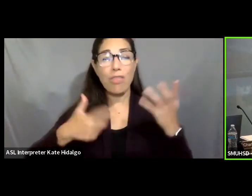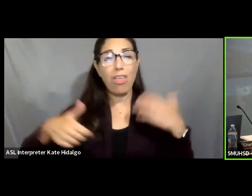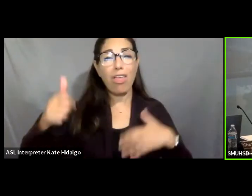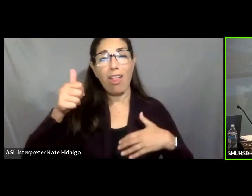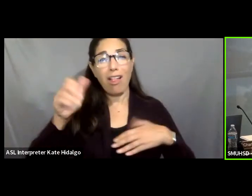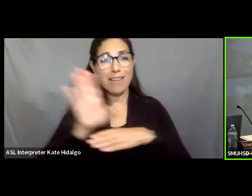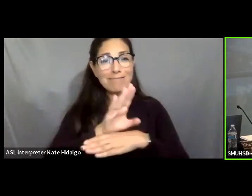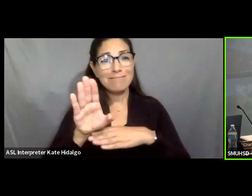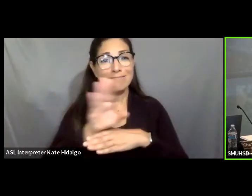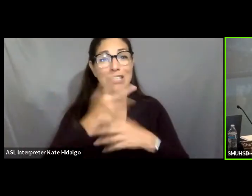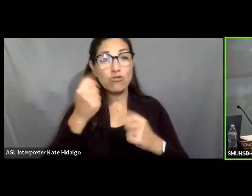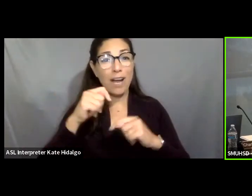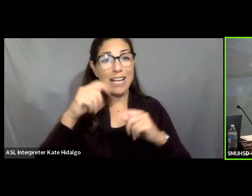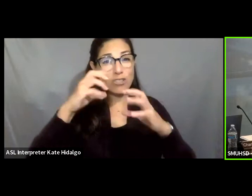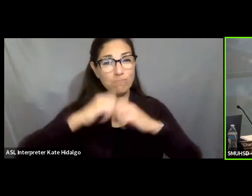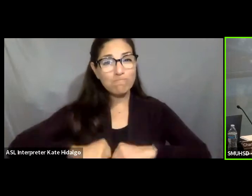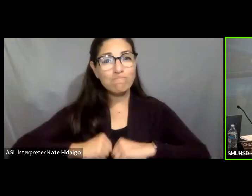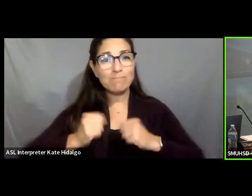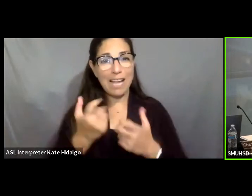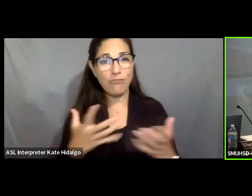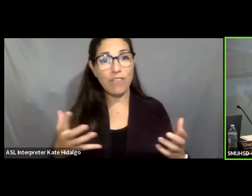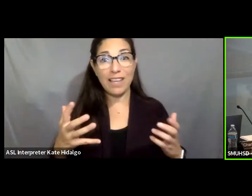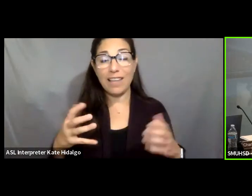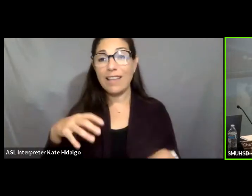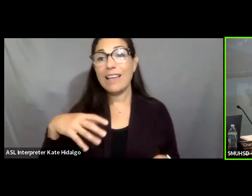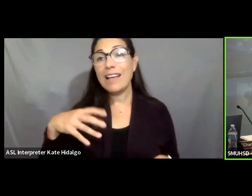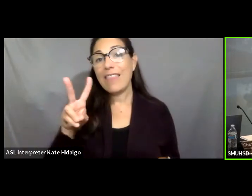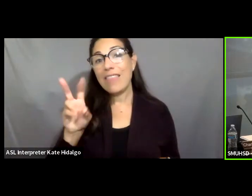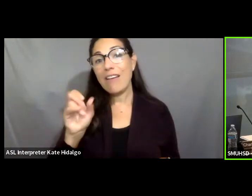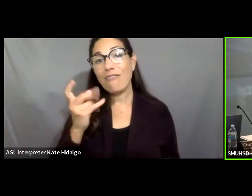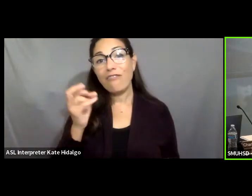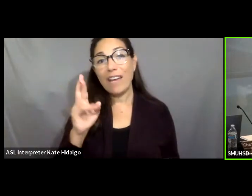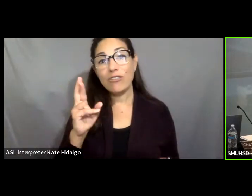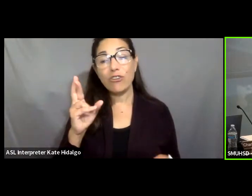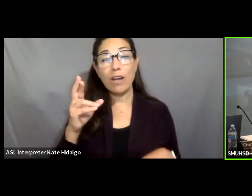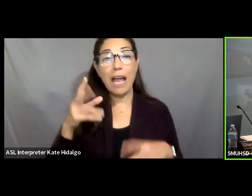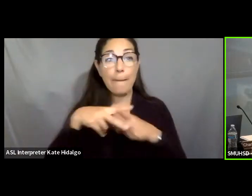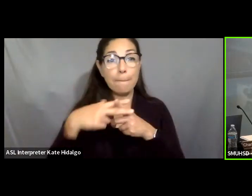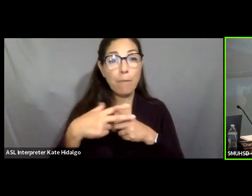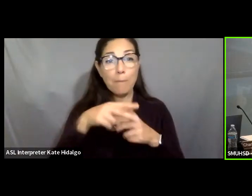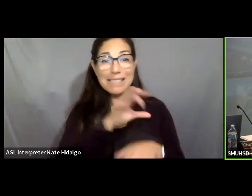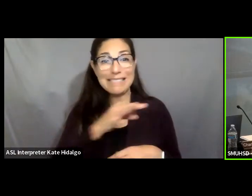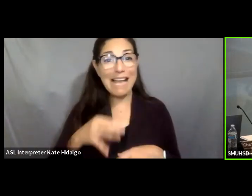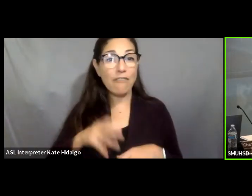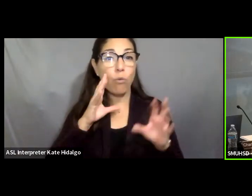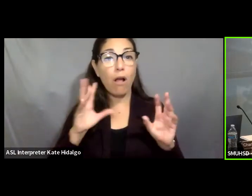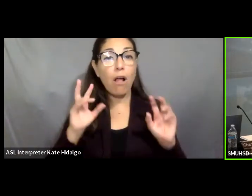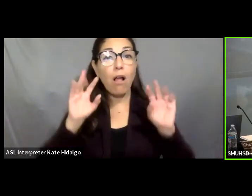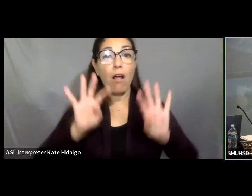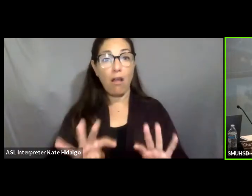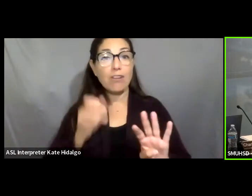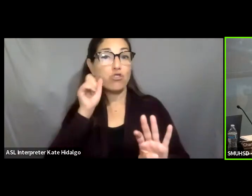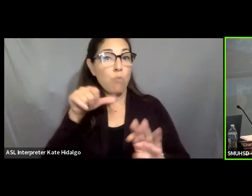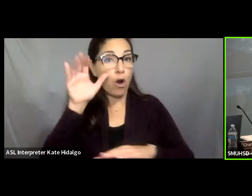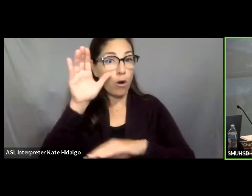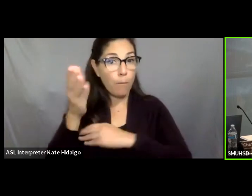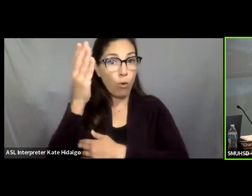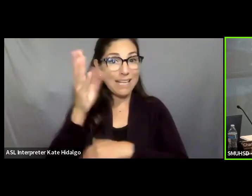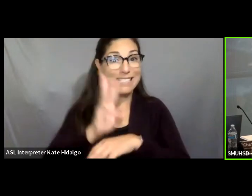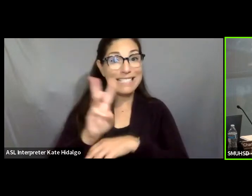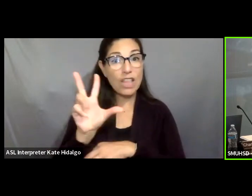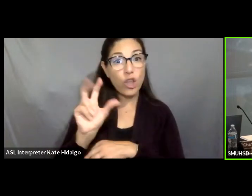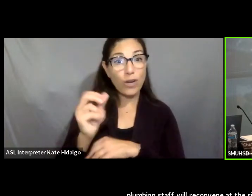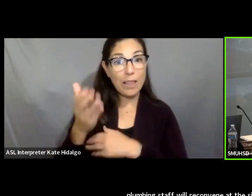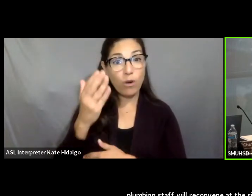intervention. The district's outside plumbing vendor and district plumbing staff will reconvene at the site tomorrow morning at 6:30 a.m.